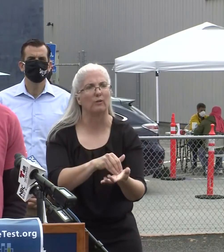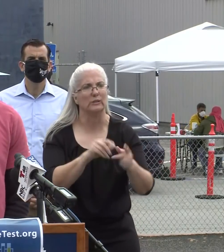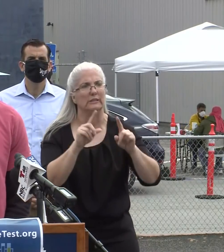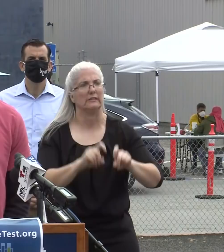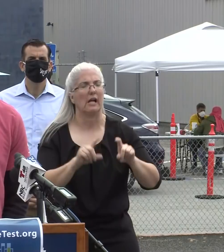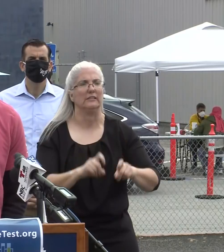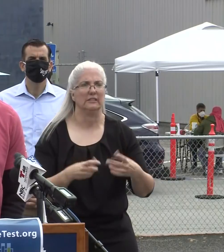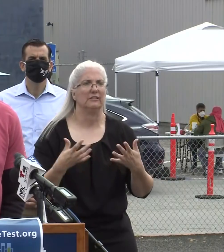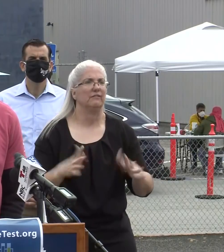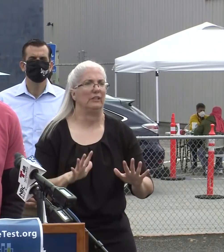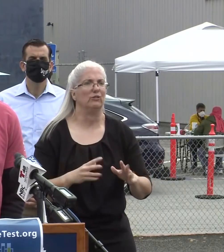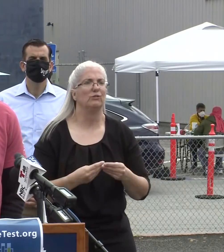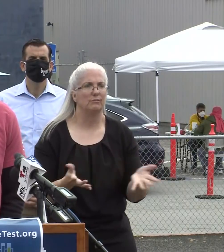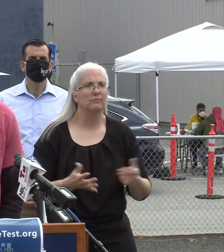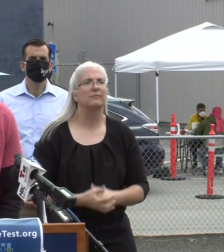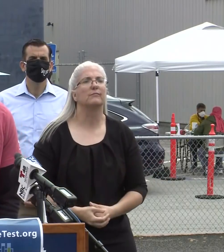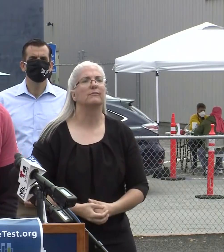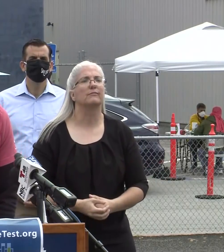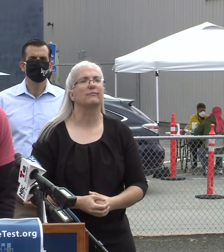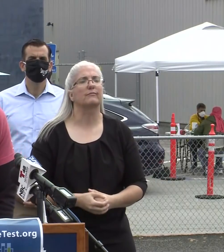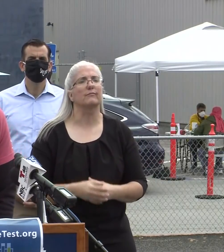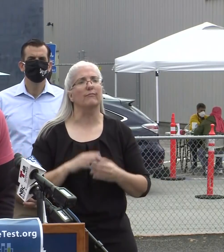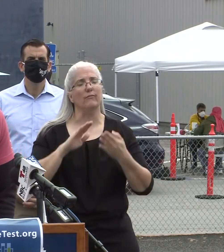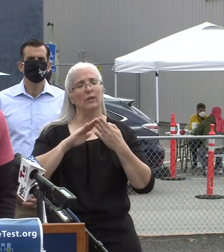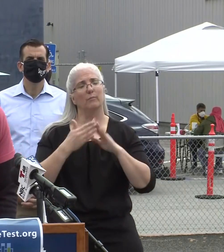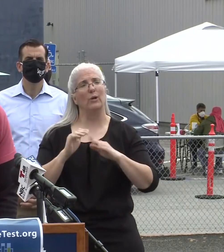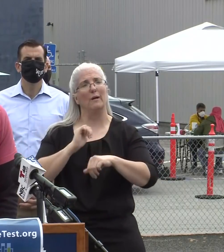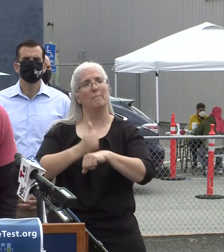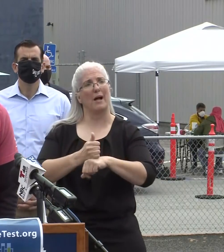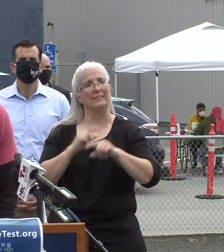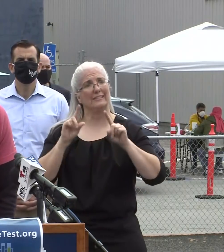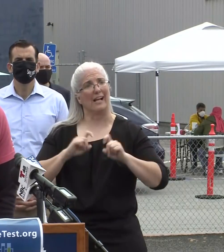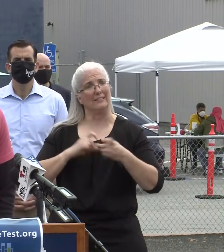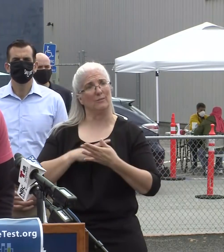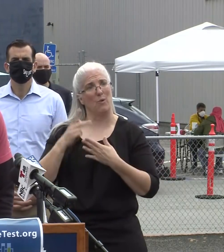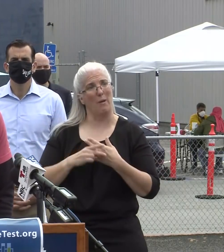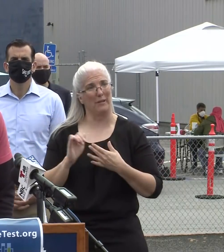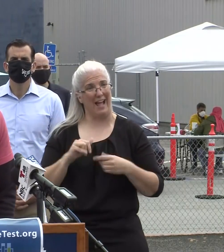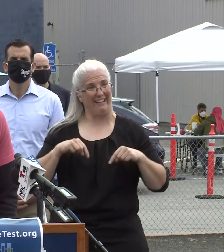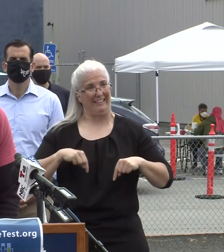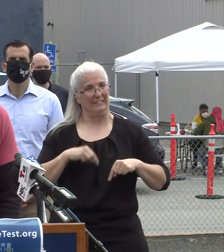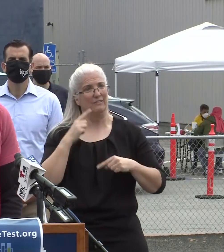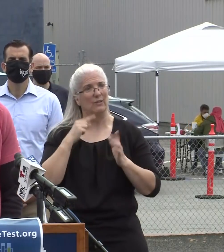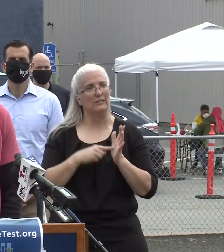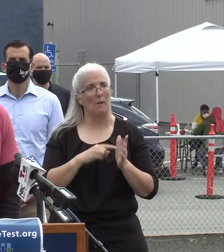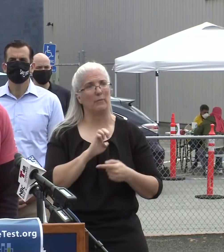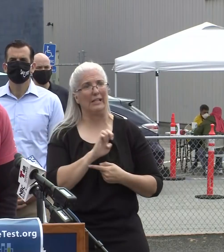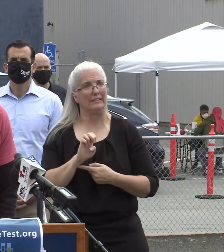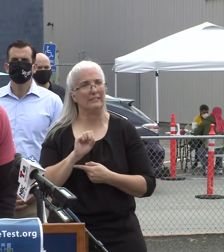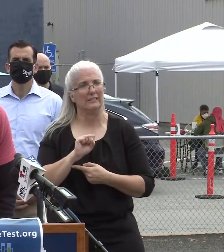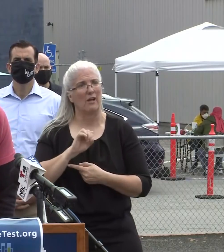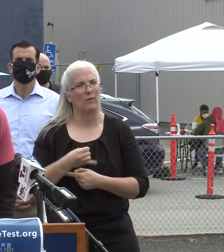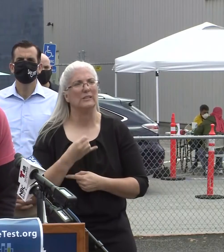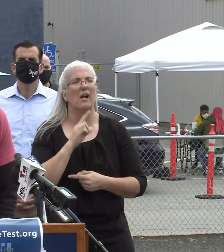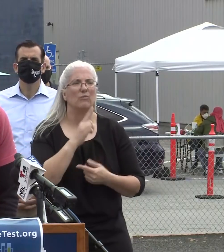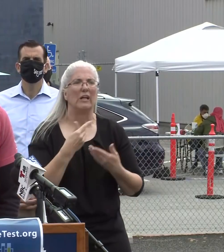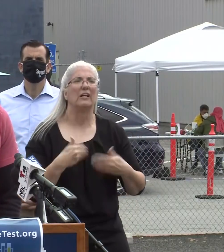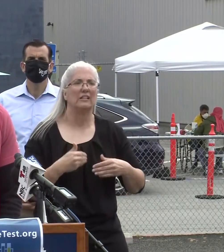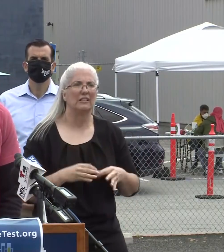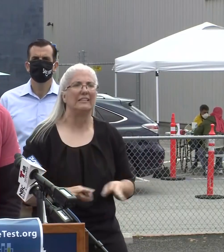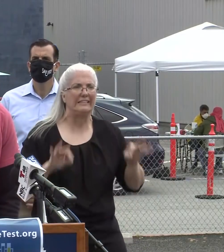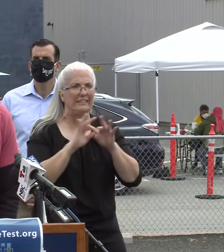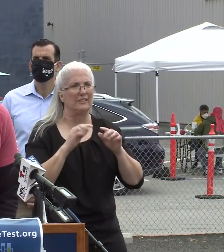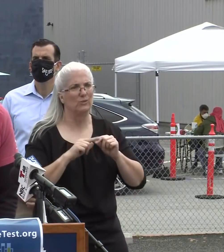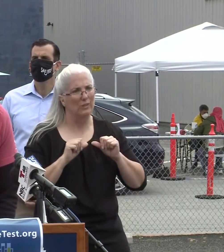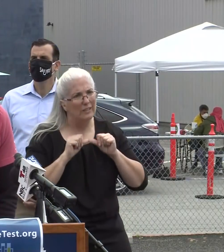The community-based testing programs like this one in East San Jose are essential to continue